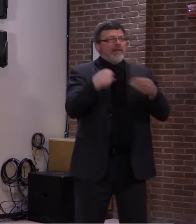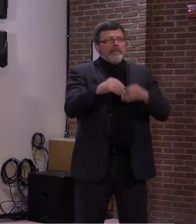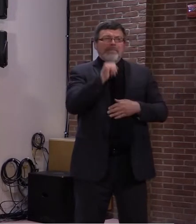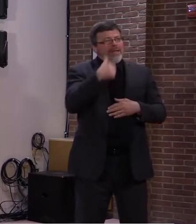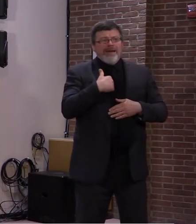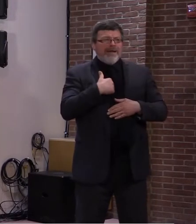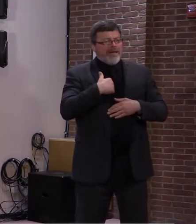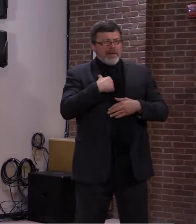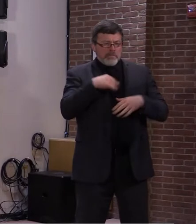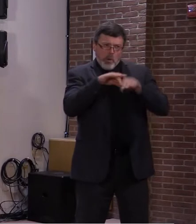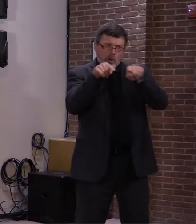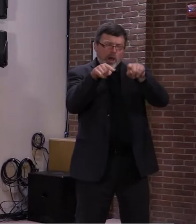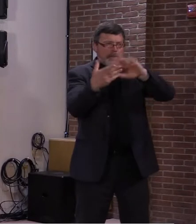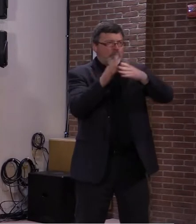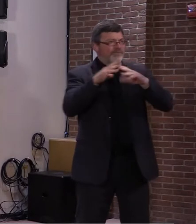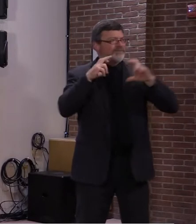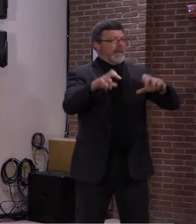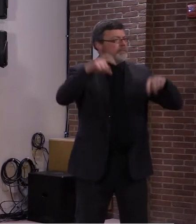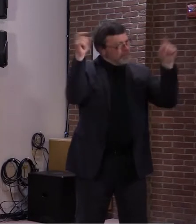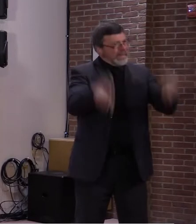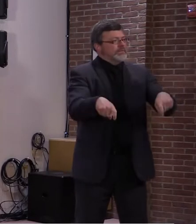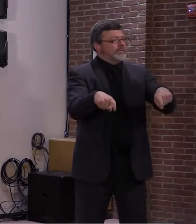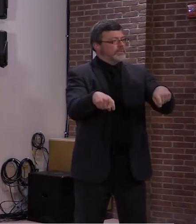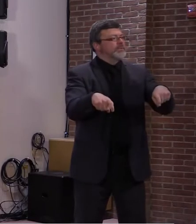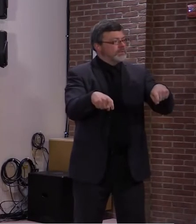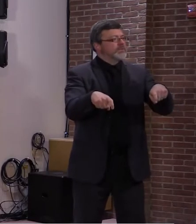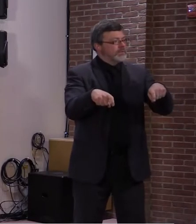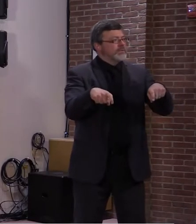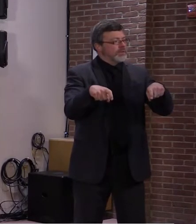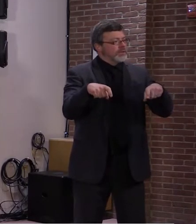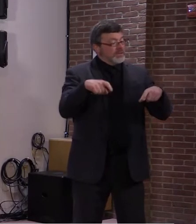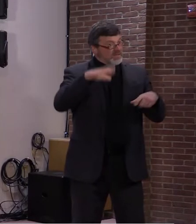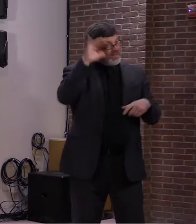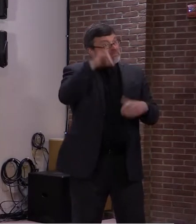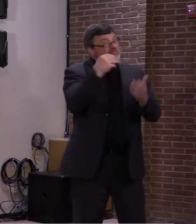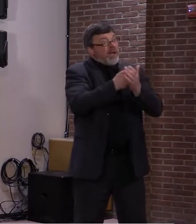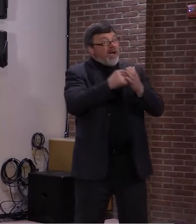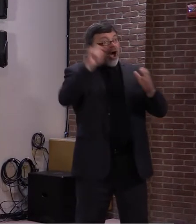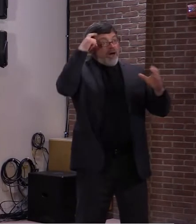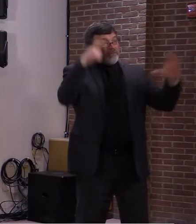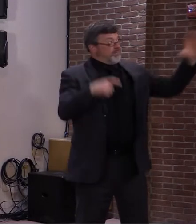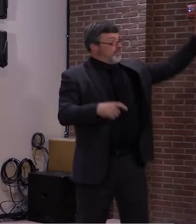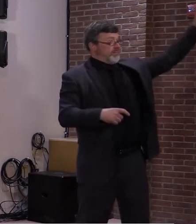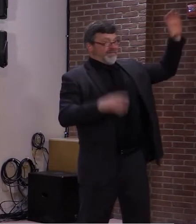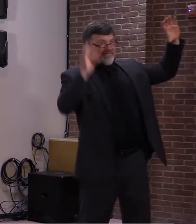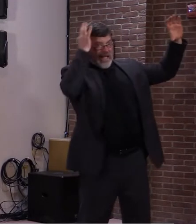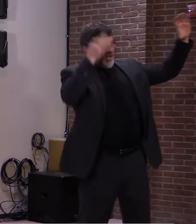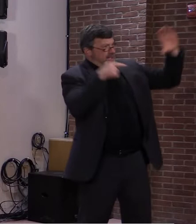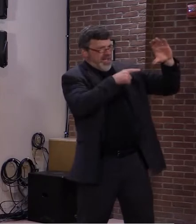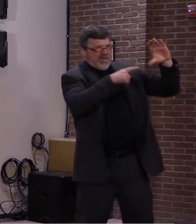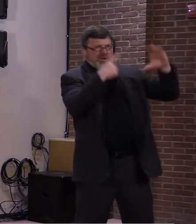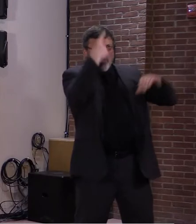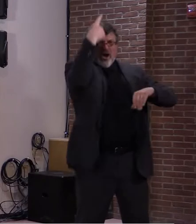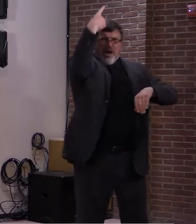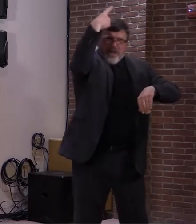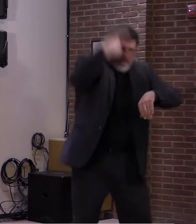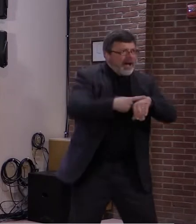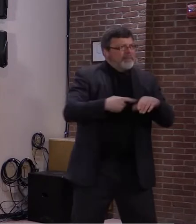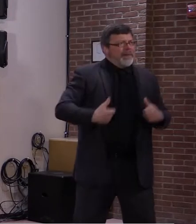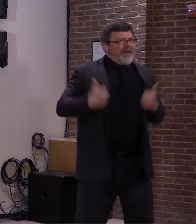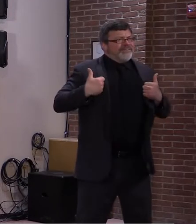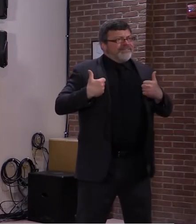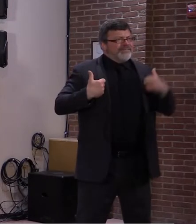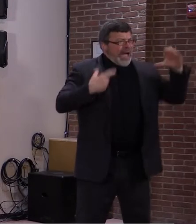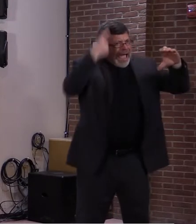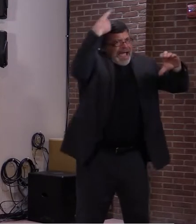decades, we simply can't let this once-in-a-lifetime opportunity slip through our fingers. My team and I will